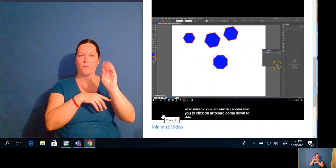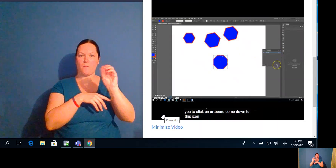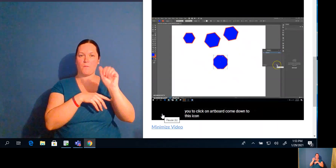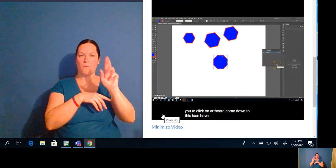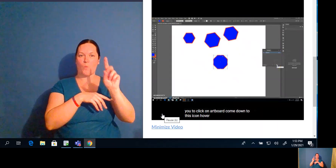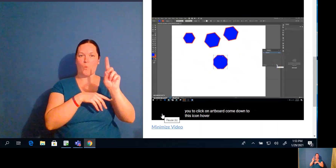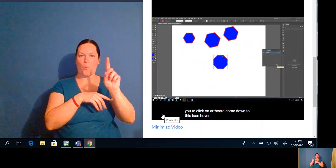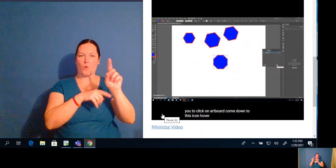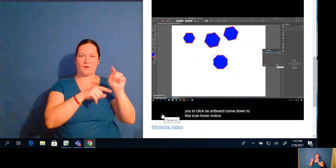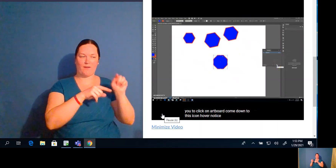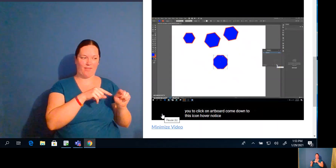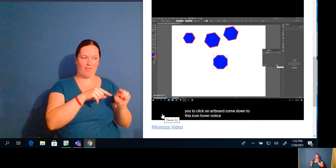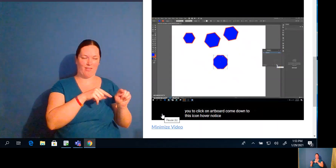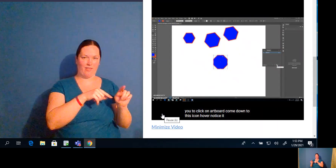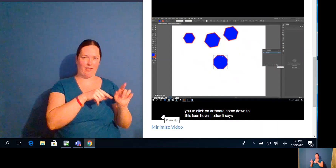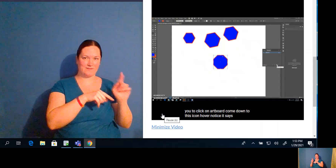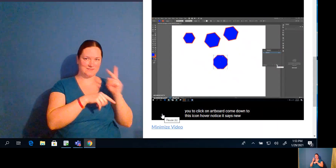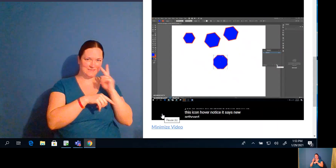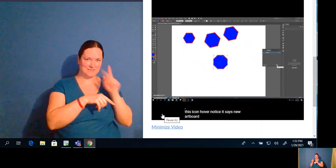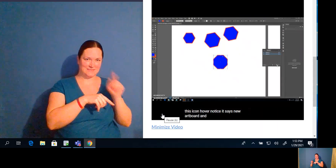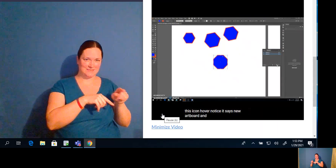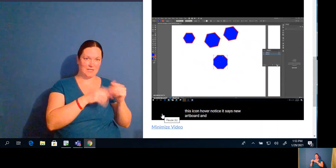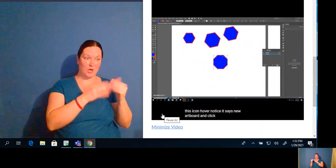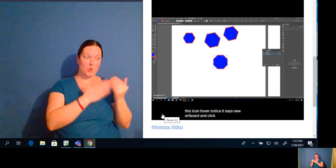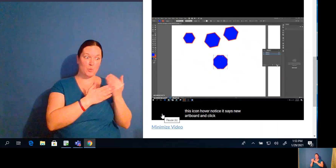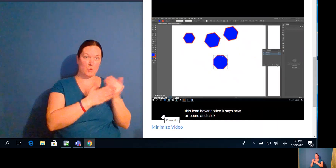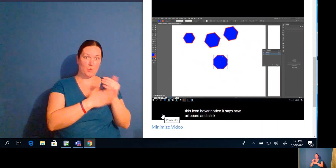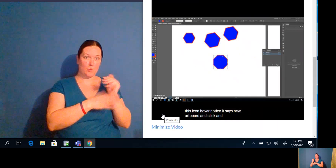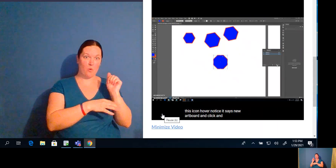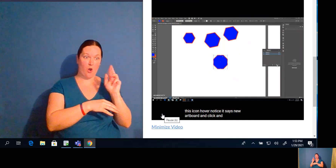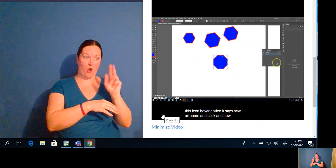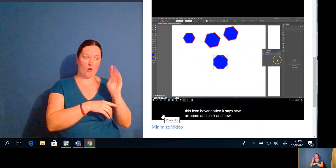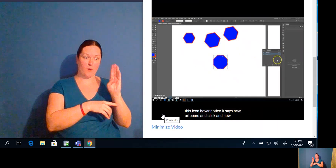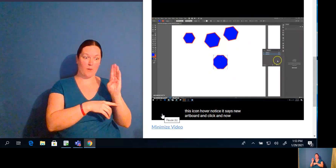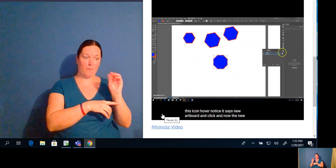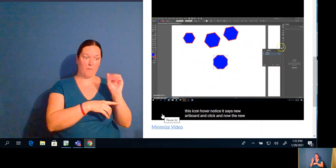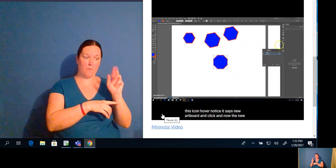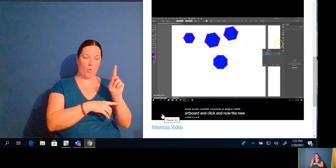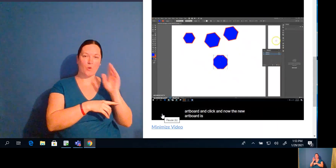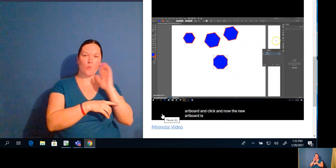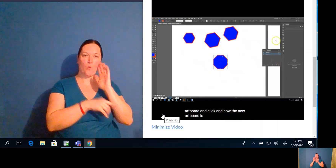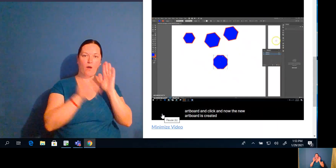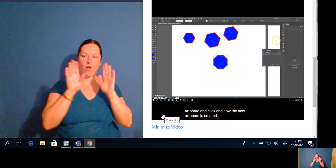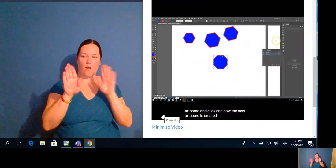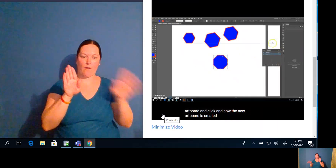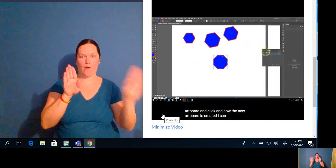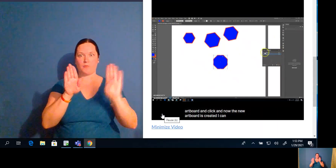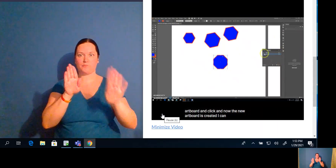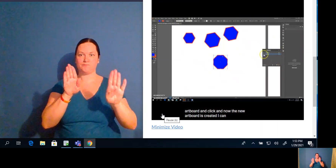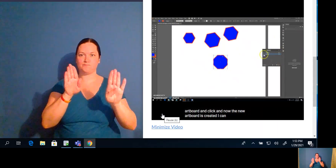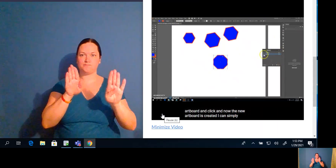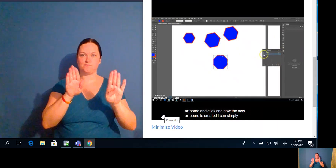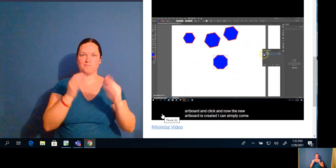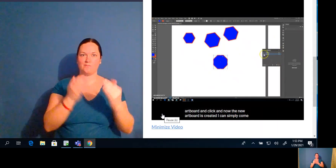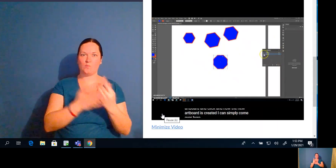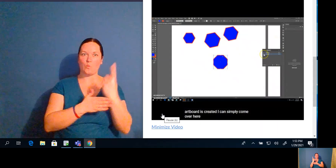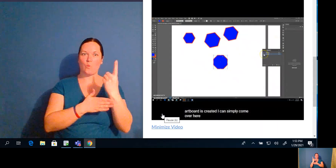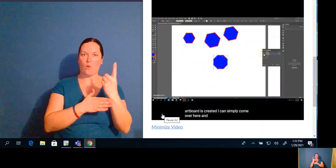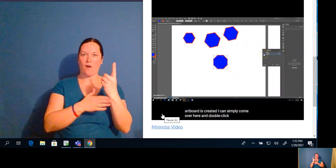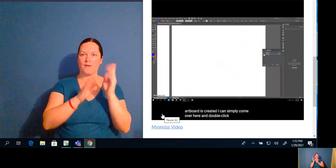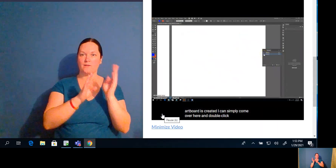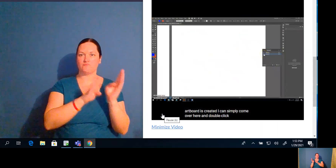come down to this icon, hover, notice it says new artboard, and click. And now the new artboard is created. I can